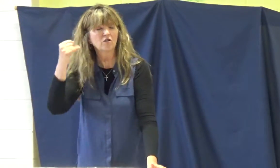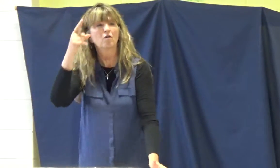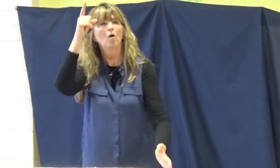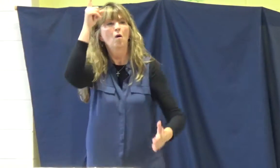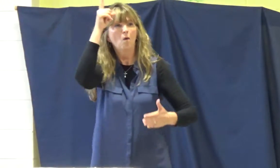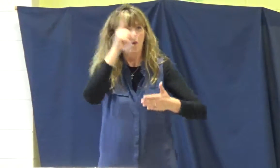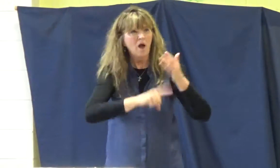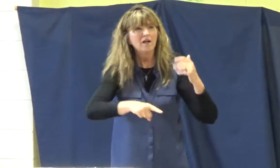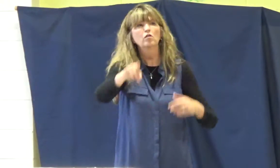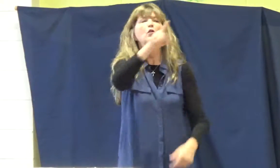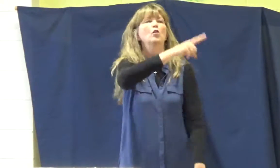Imagine